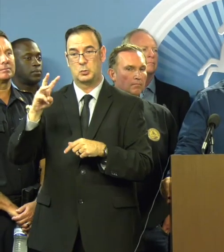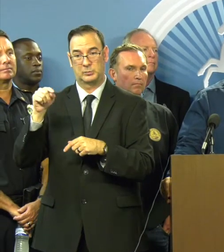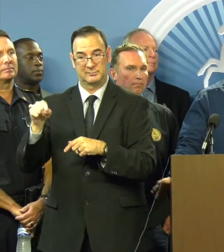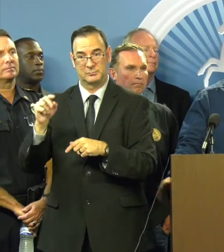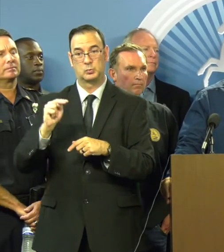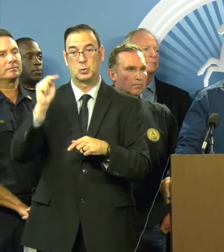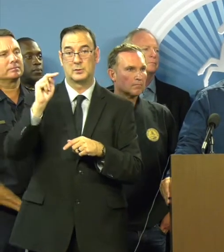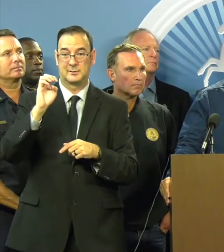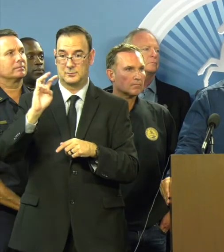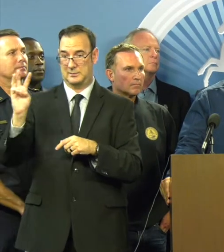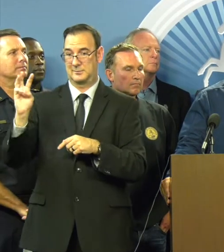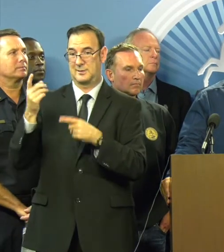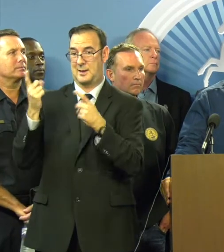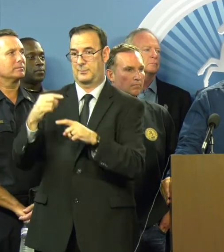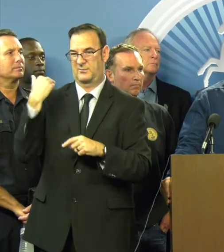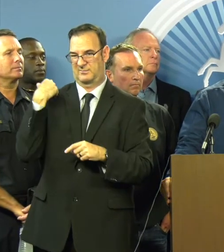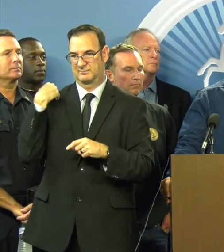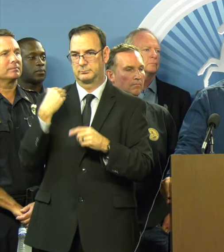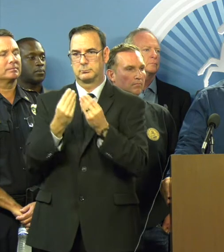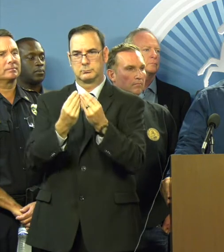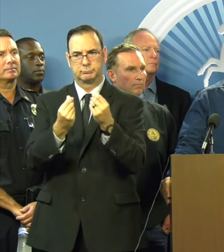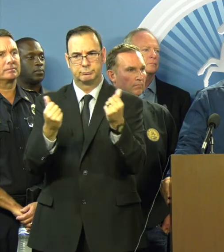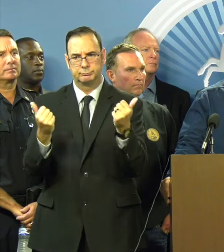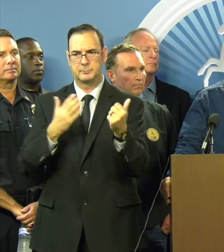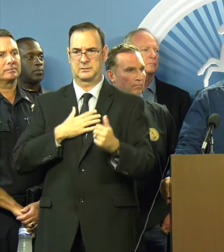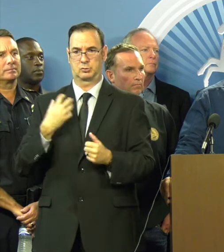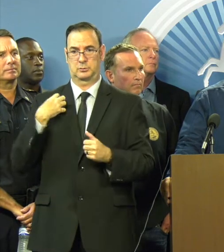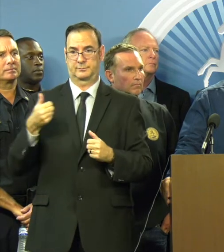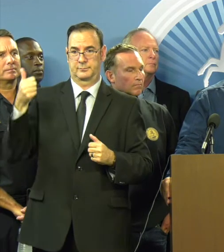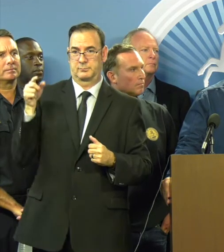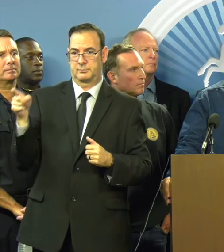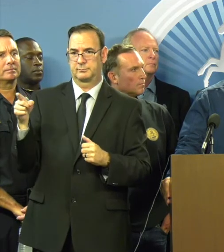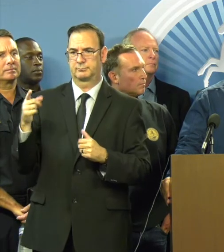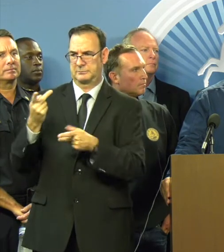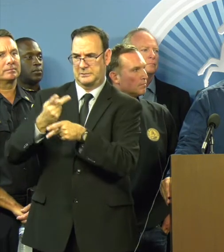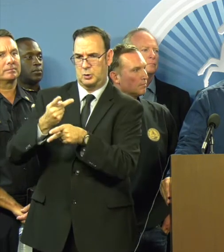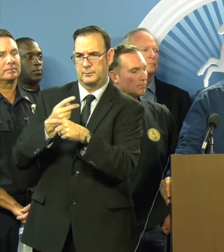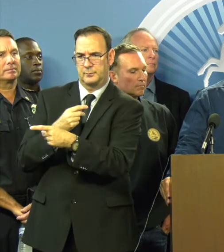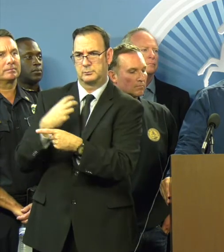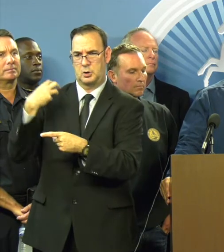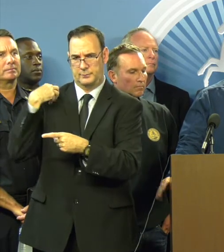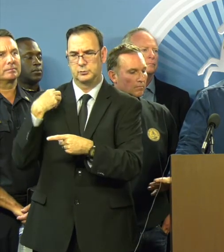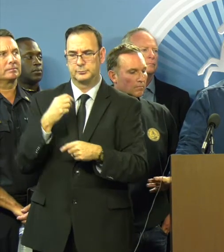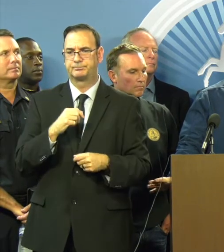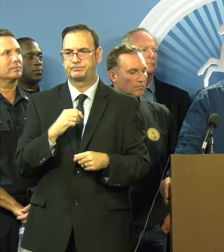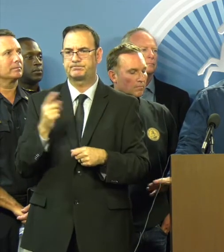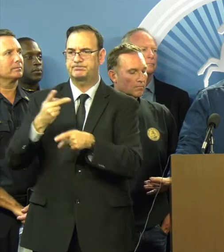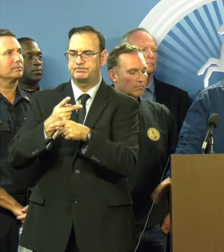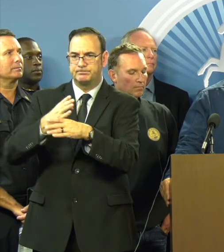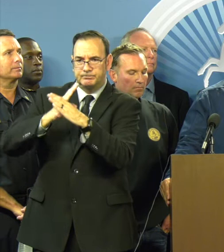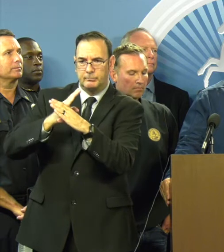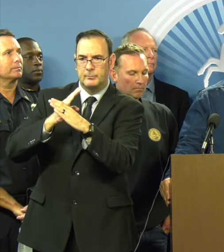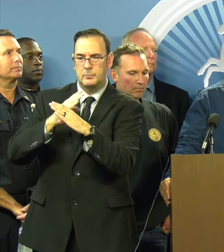Florida. So I have my chief resiliency officer working so that we can mitigate those effects. If there's things we can do on the